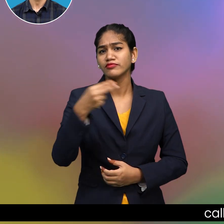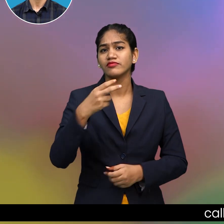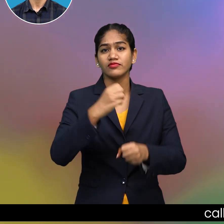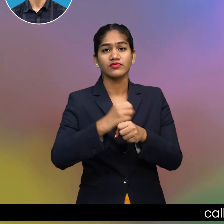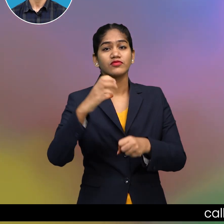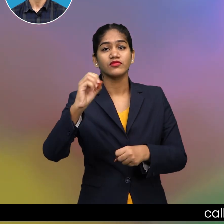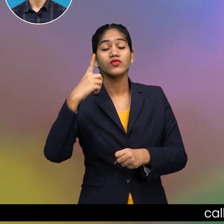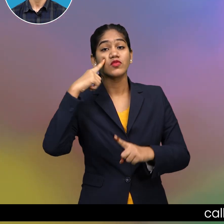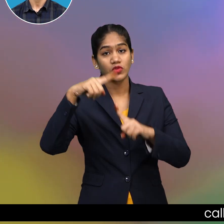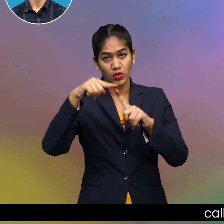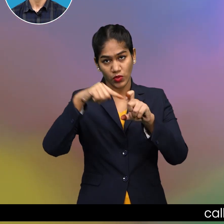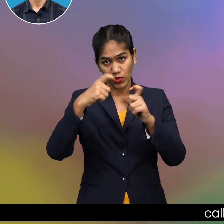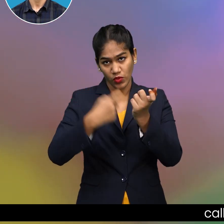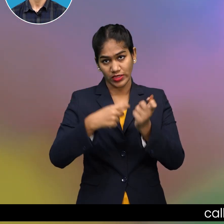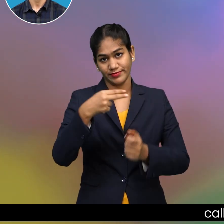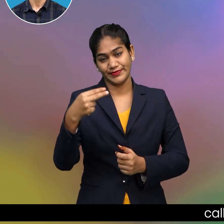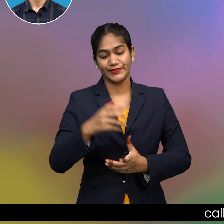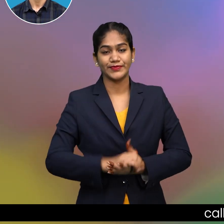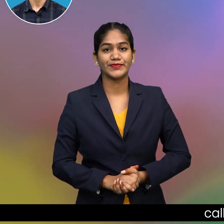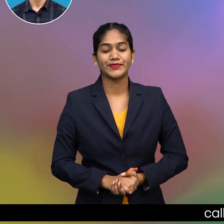called goiter.